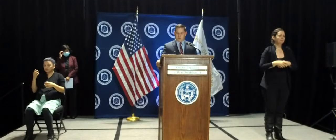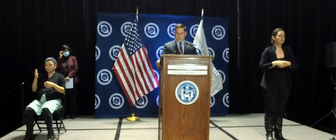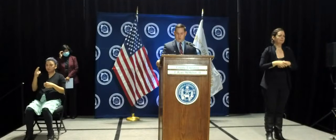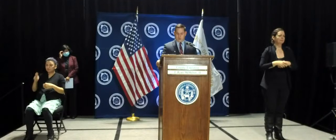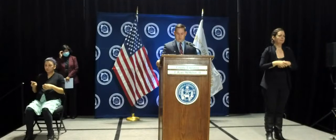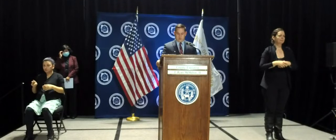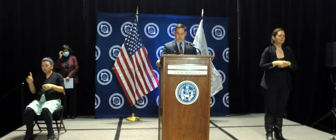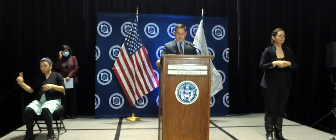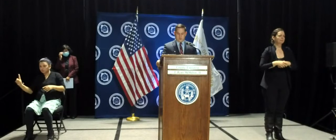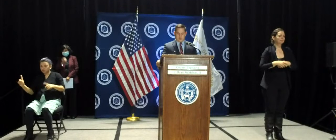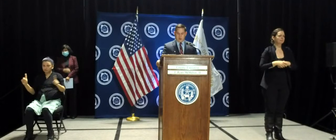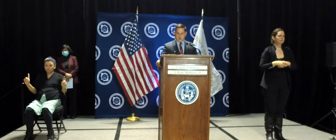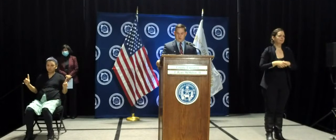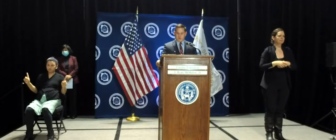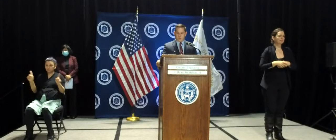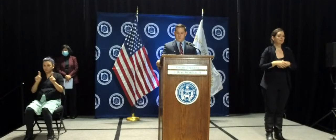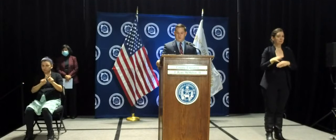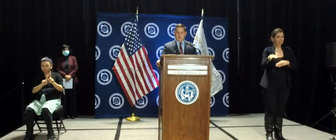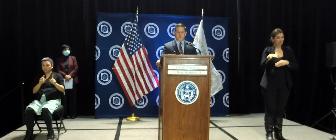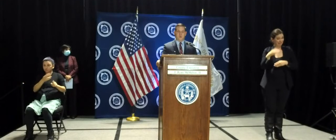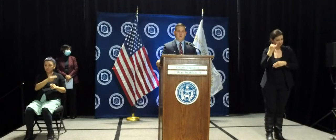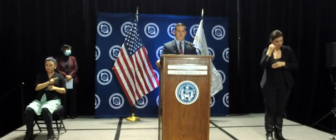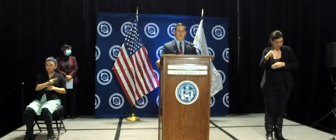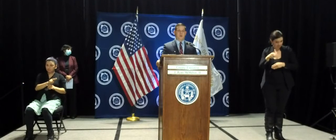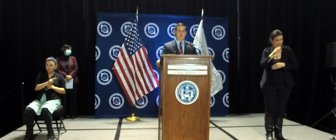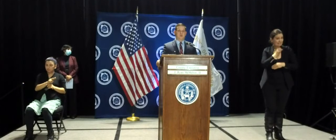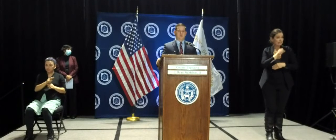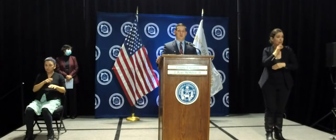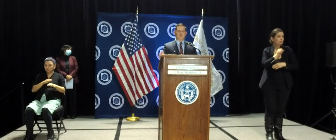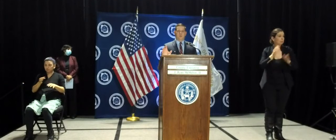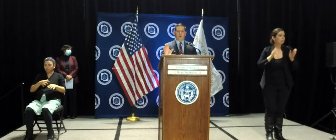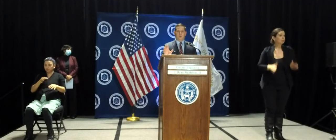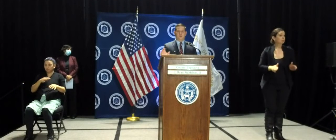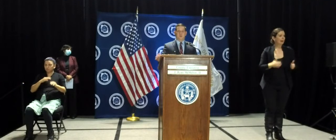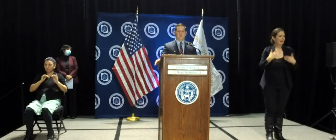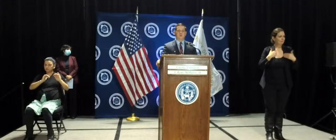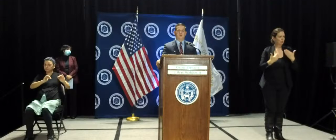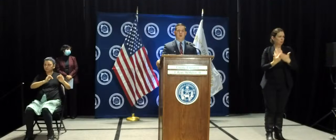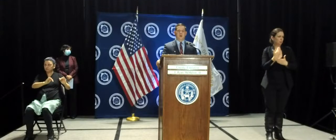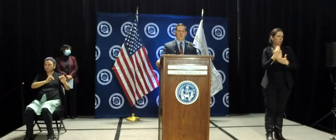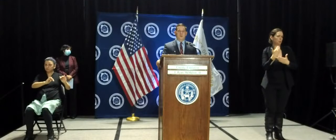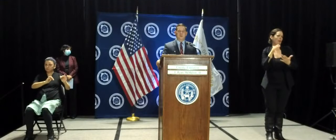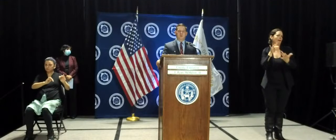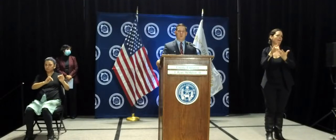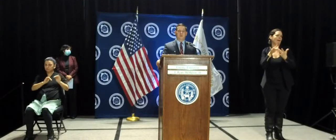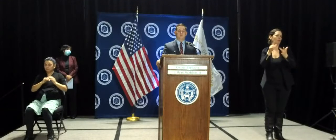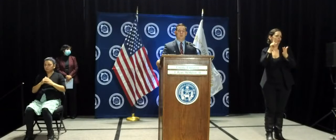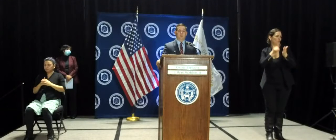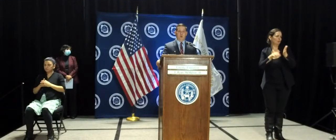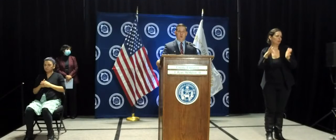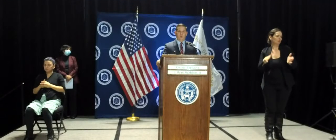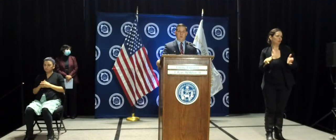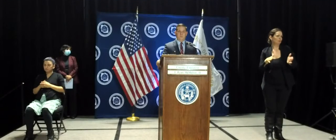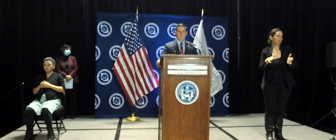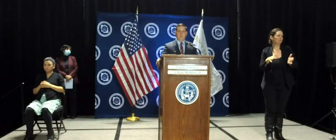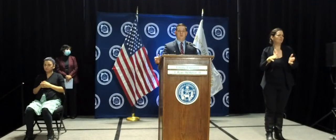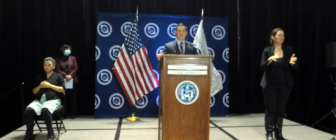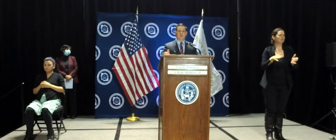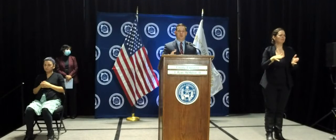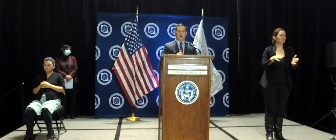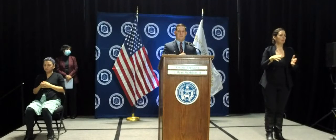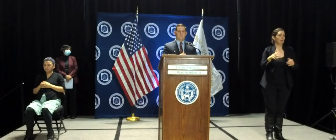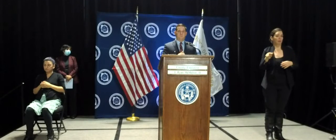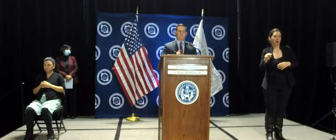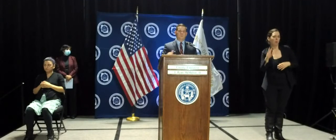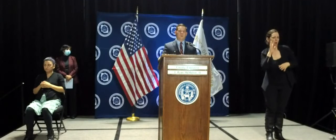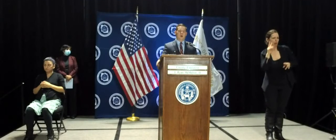what we've done is, just as we've seen surges, we are going to surge even more resources where this is what these people are doing. This is